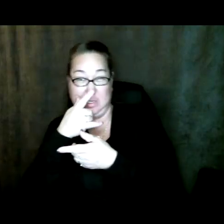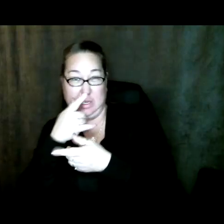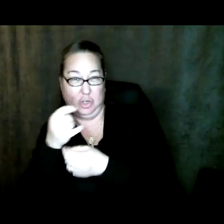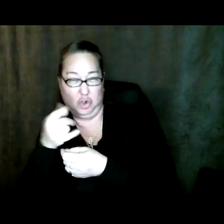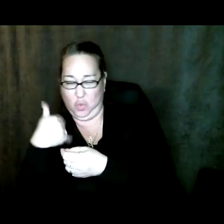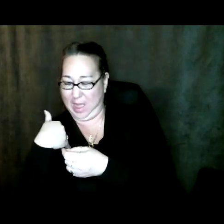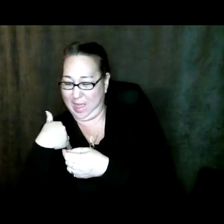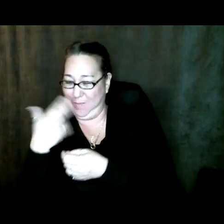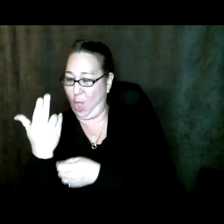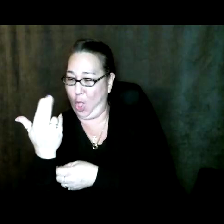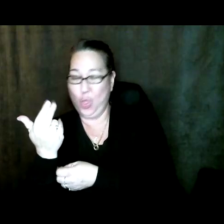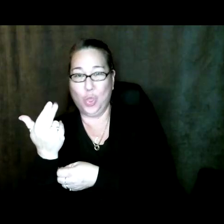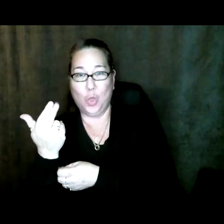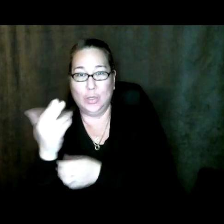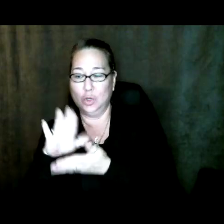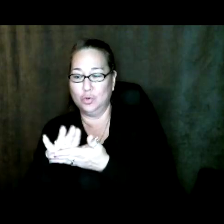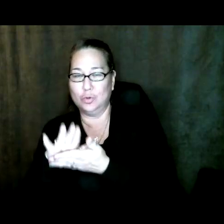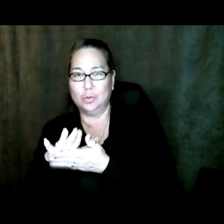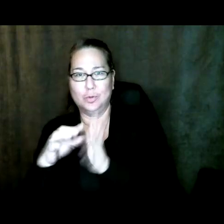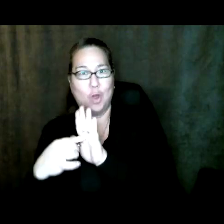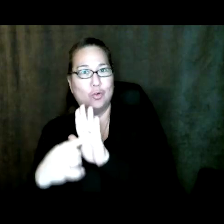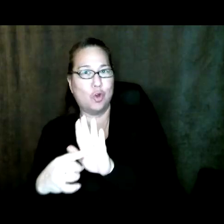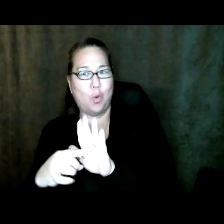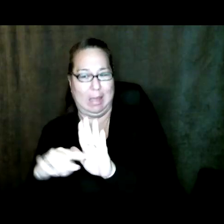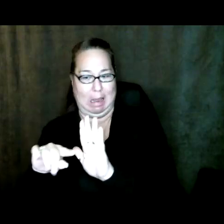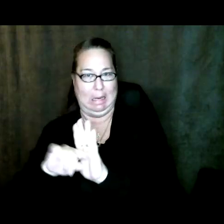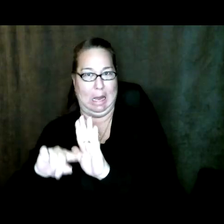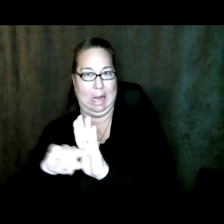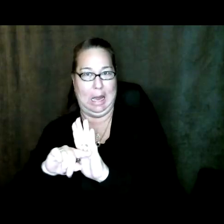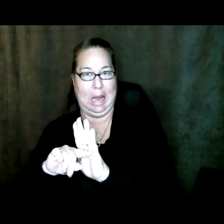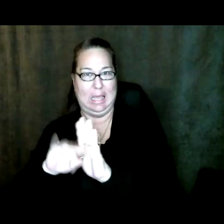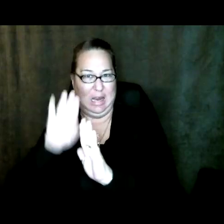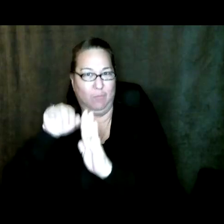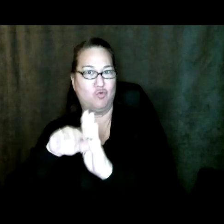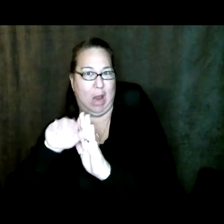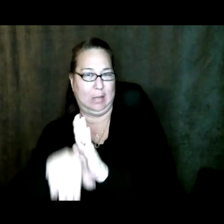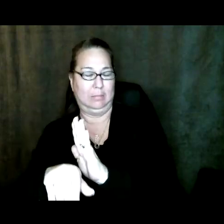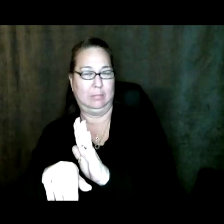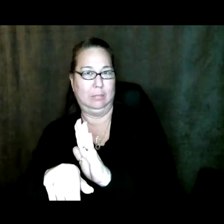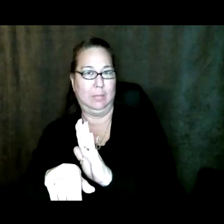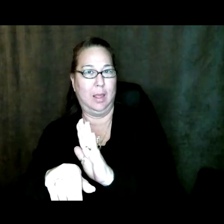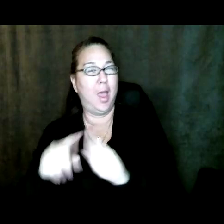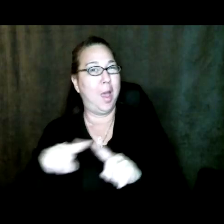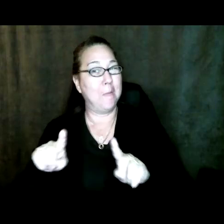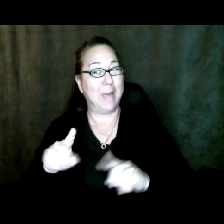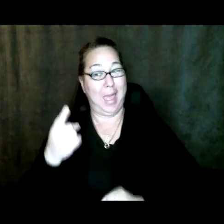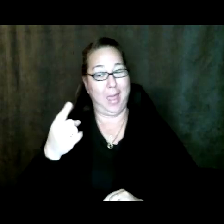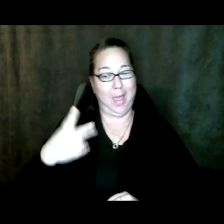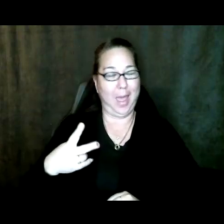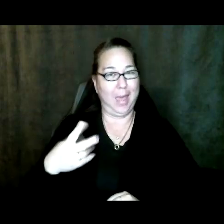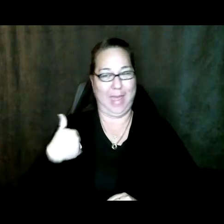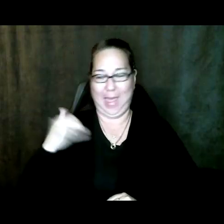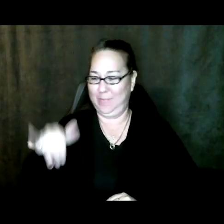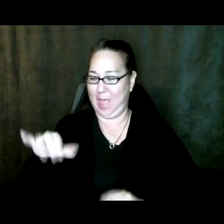13 schools that have shown a negative trend, but only half of those have that consistently